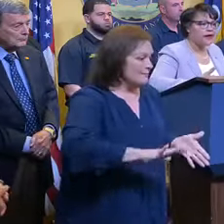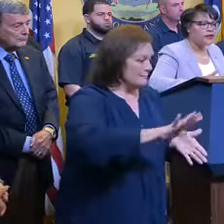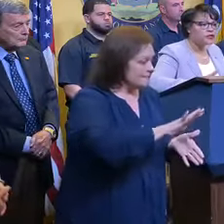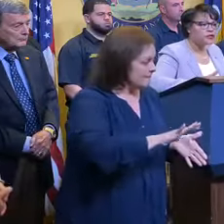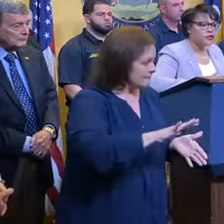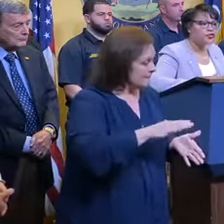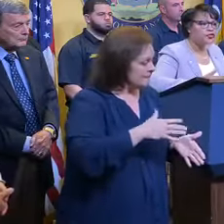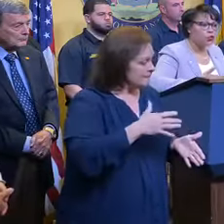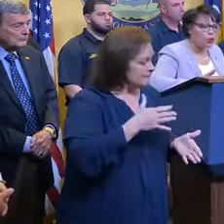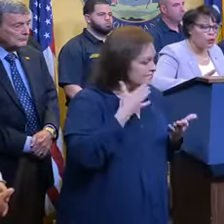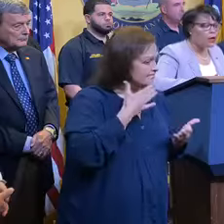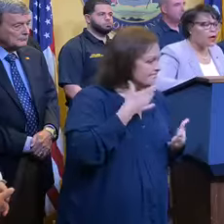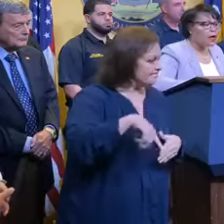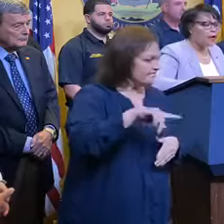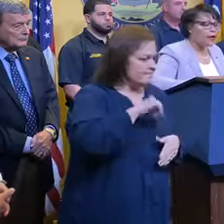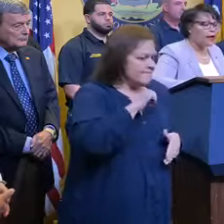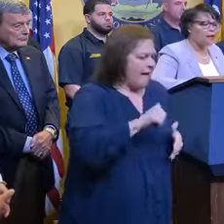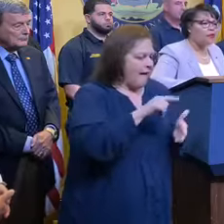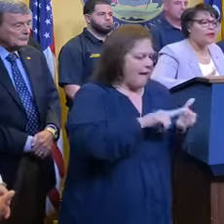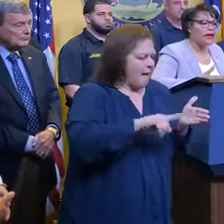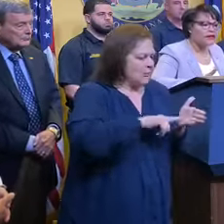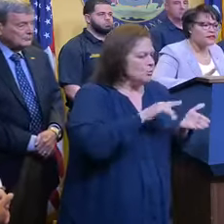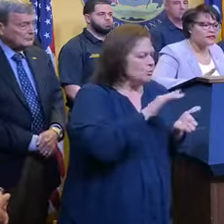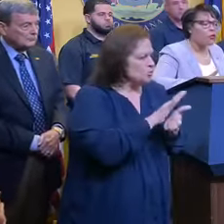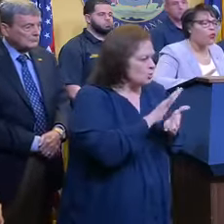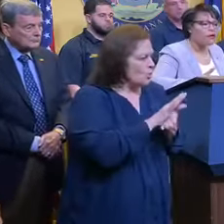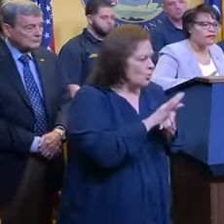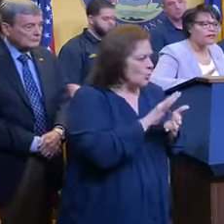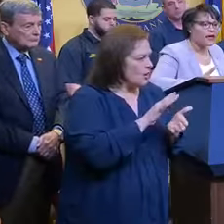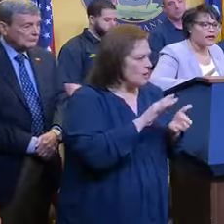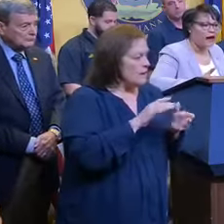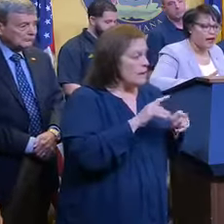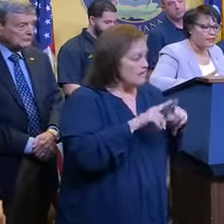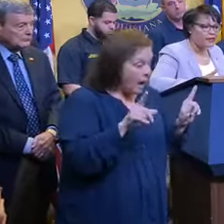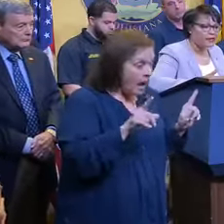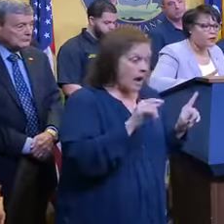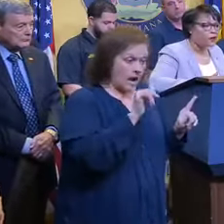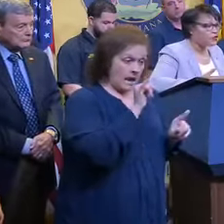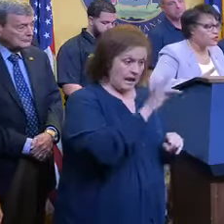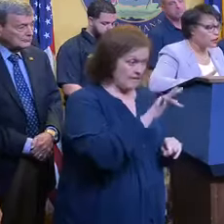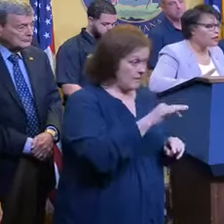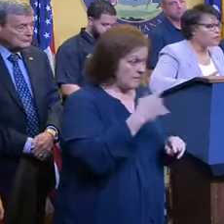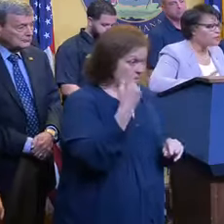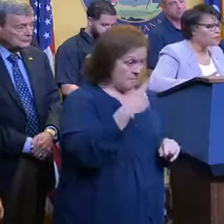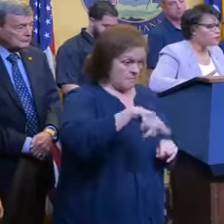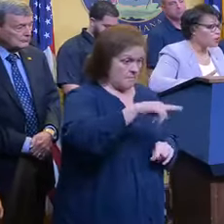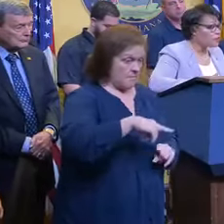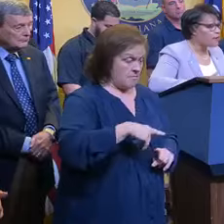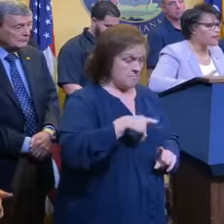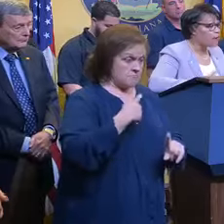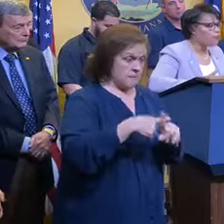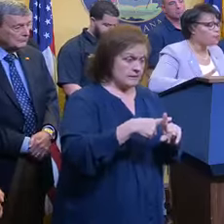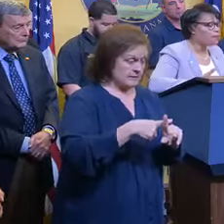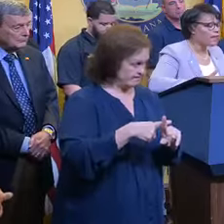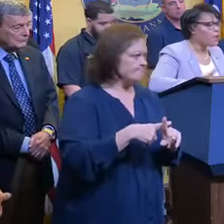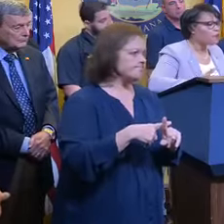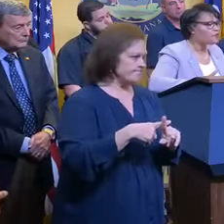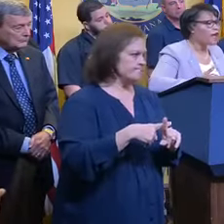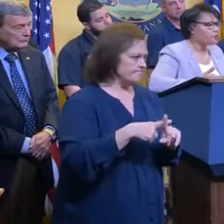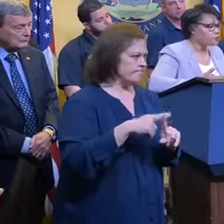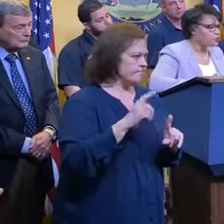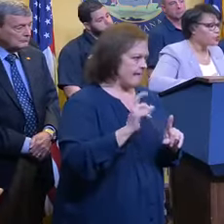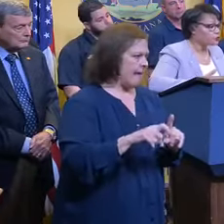not canceling school. And they will cancel once a positive result has been determined, and that will